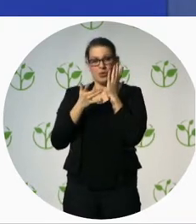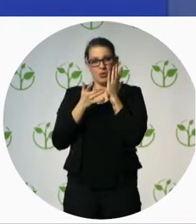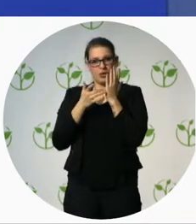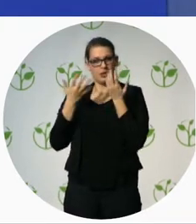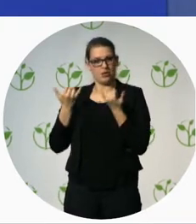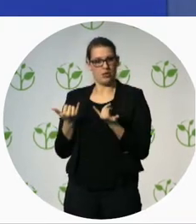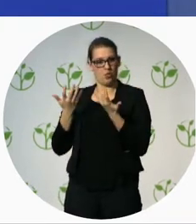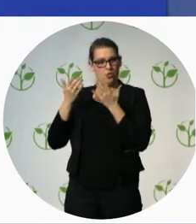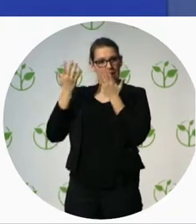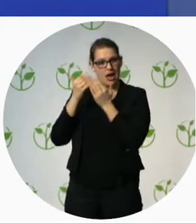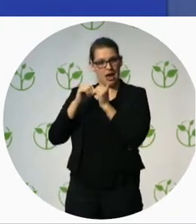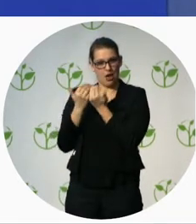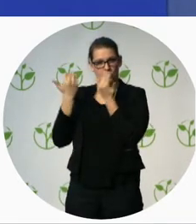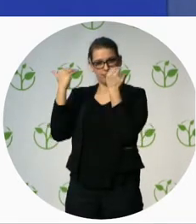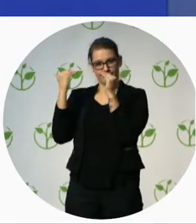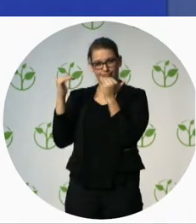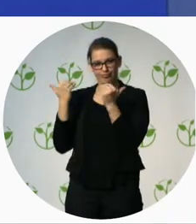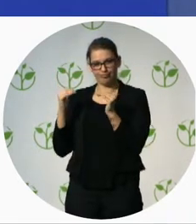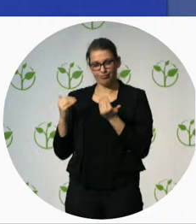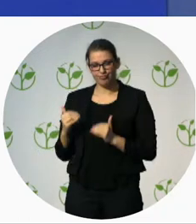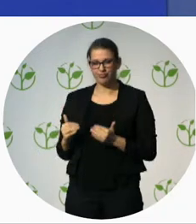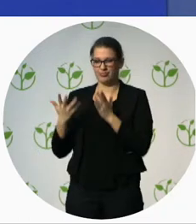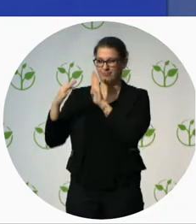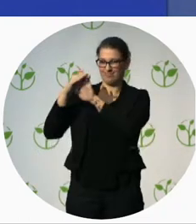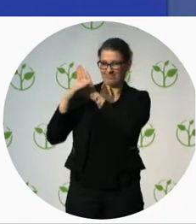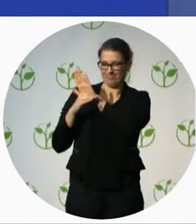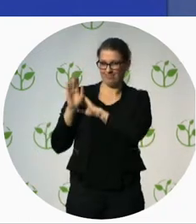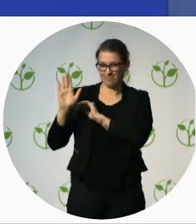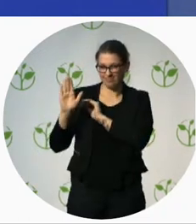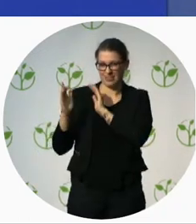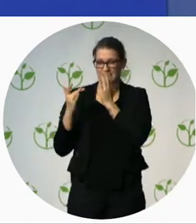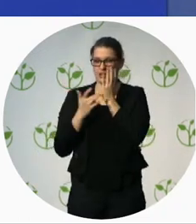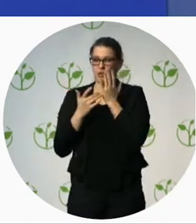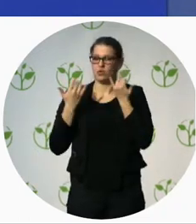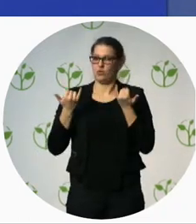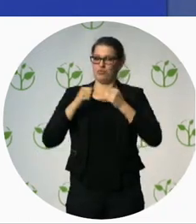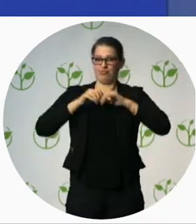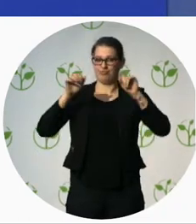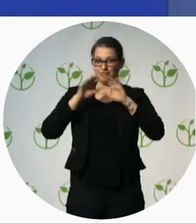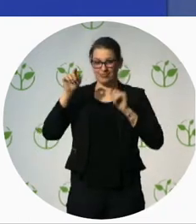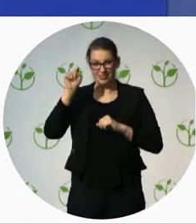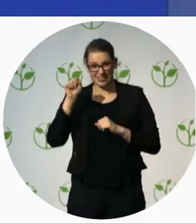only the guidance. The rules in the legislation need to be very, very clear.